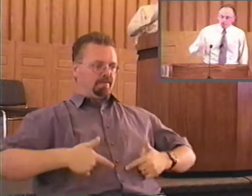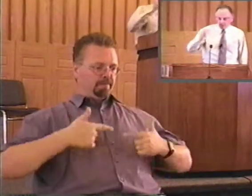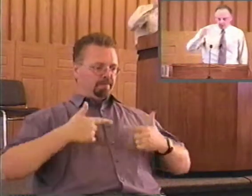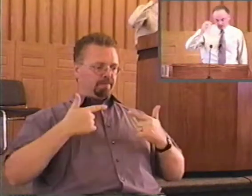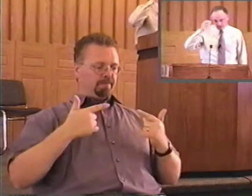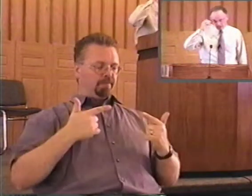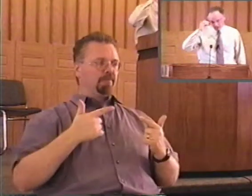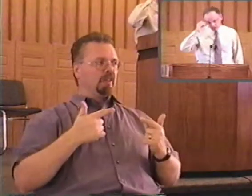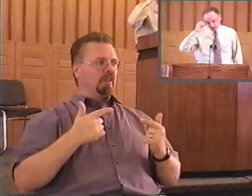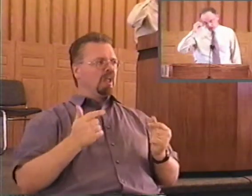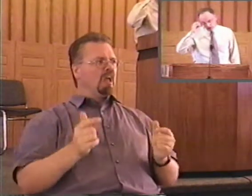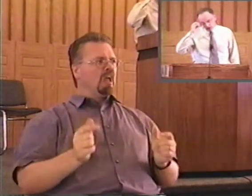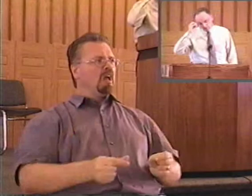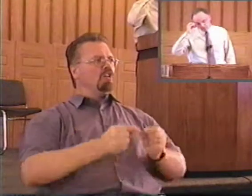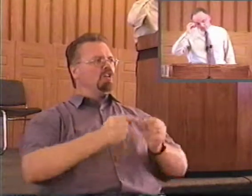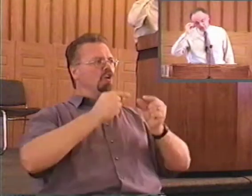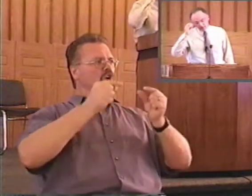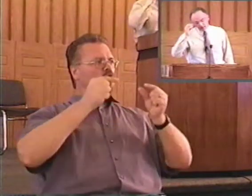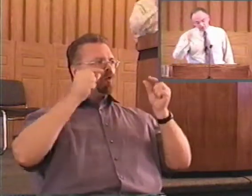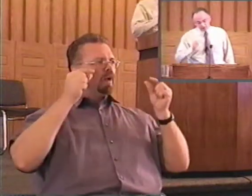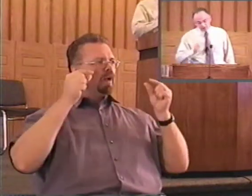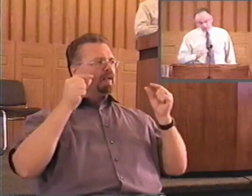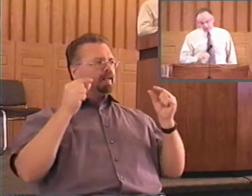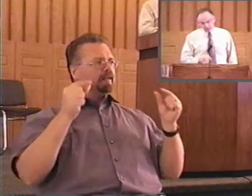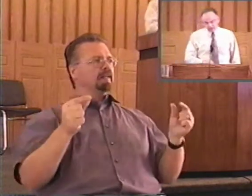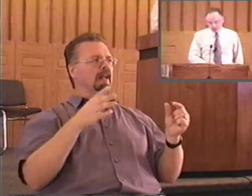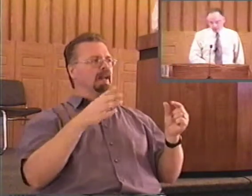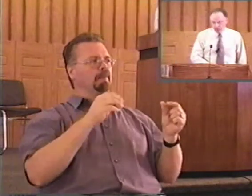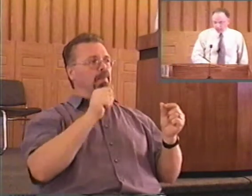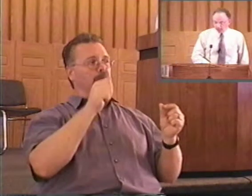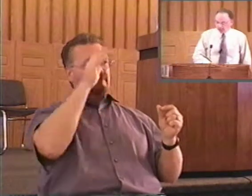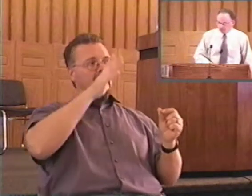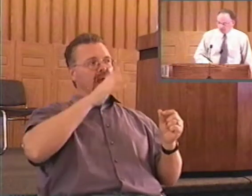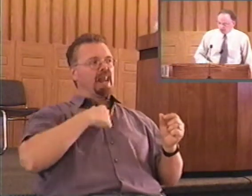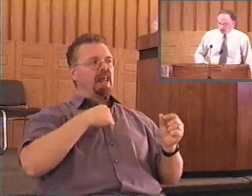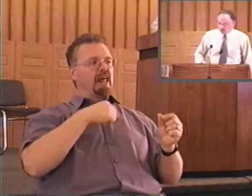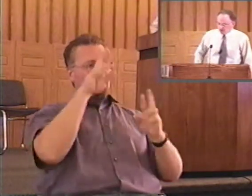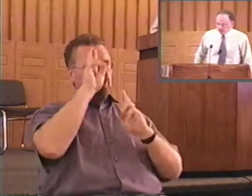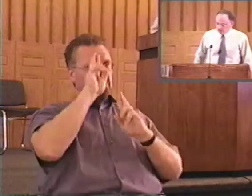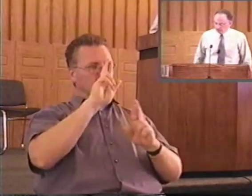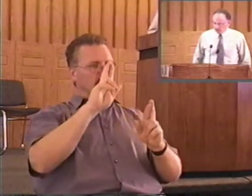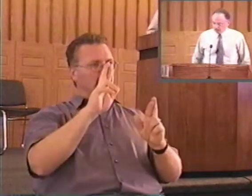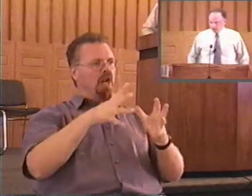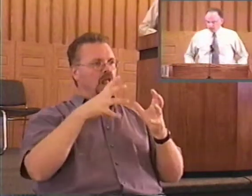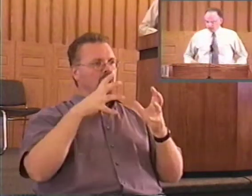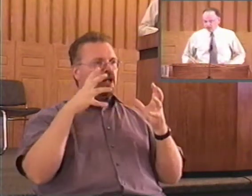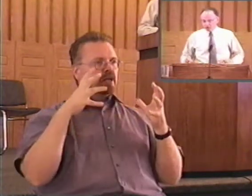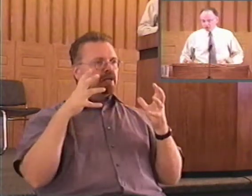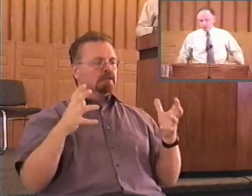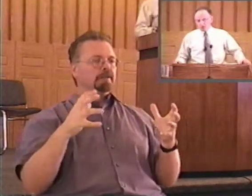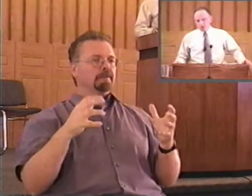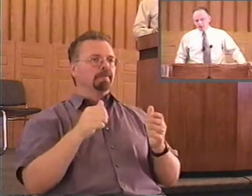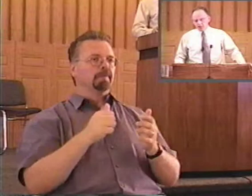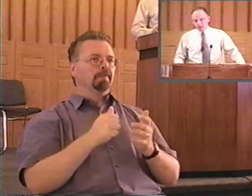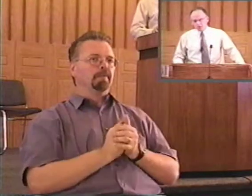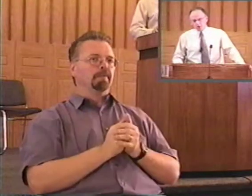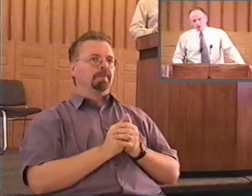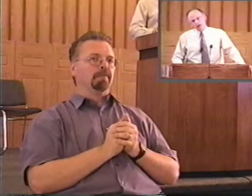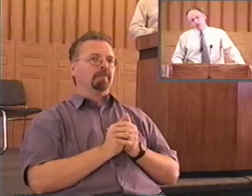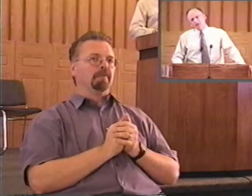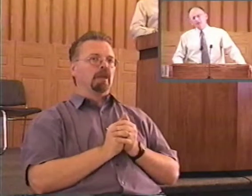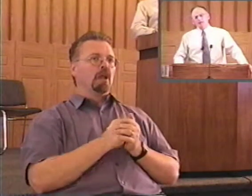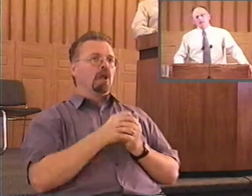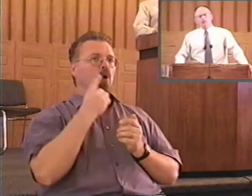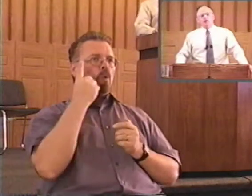a very great, and a man that I respect very highly. In fact, he's considered one of